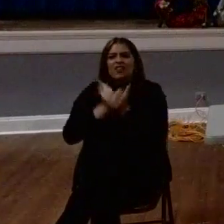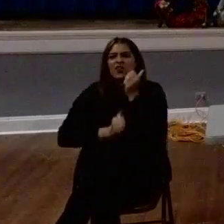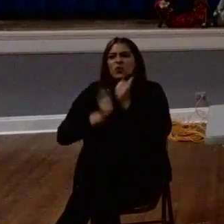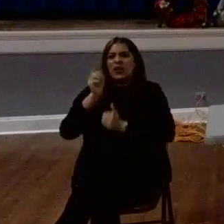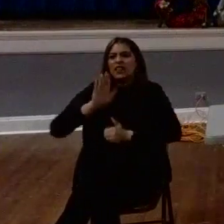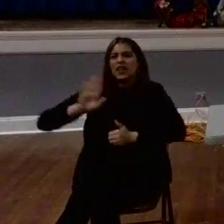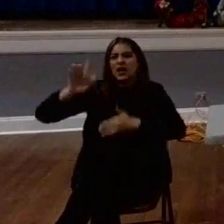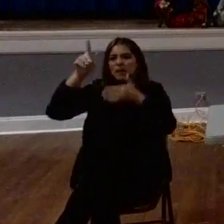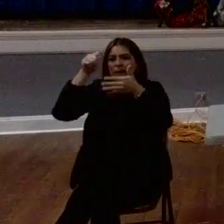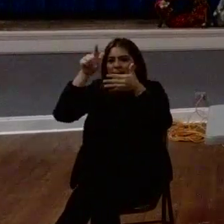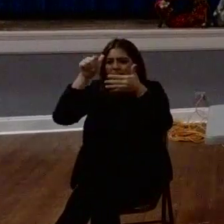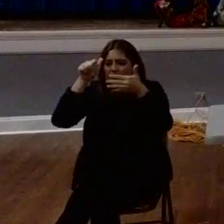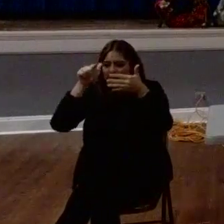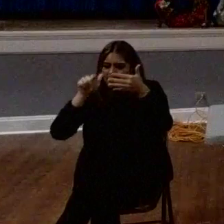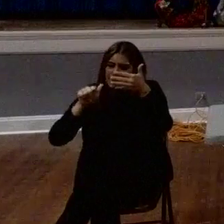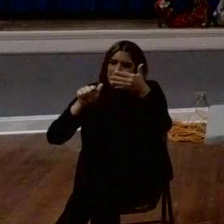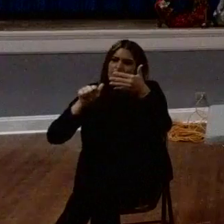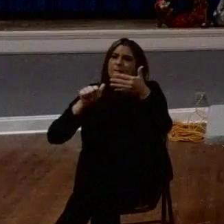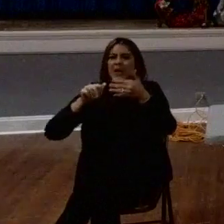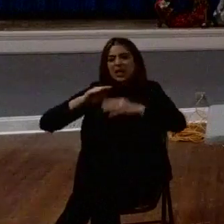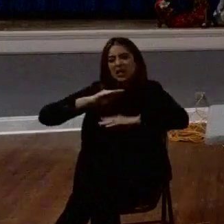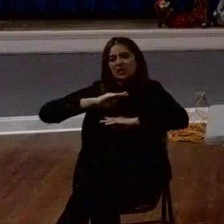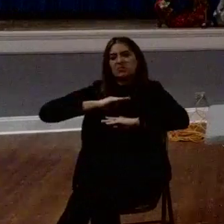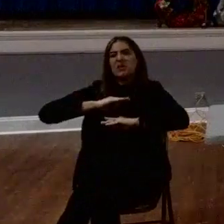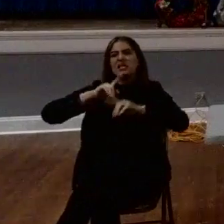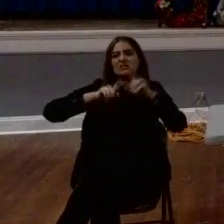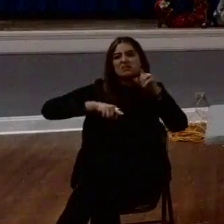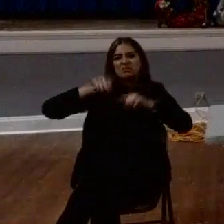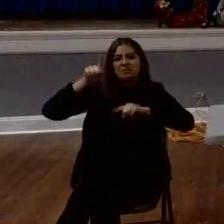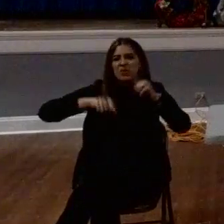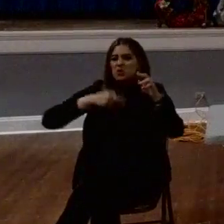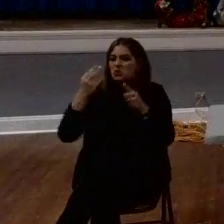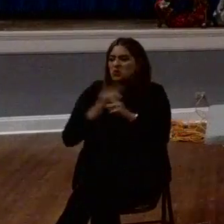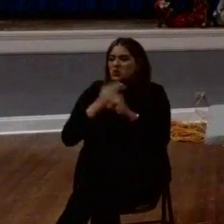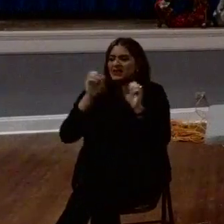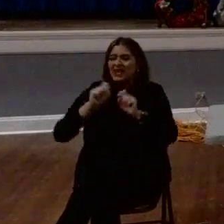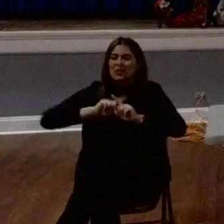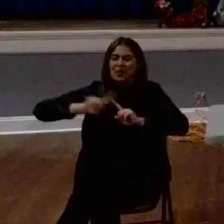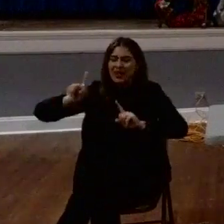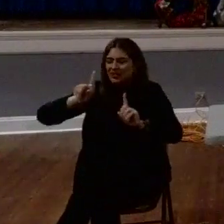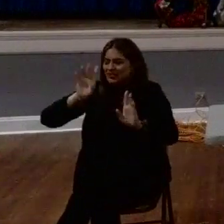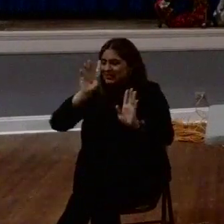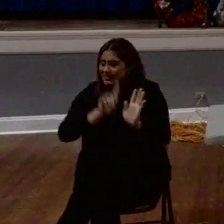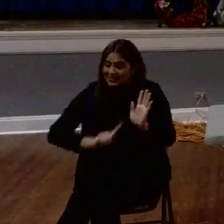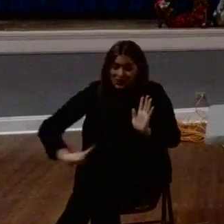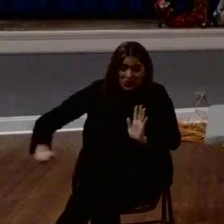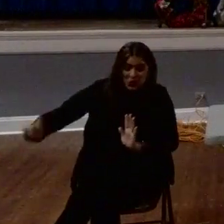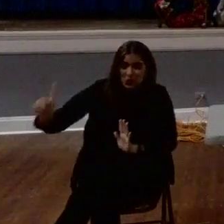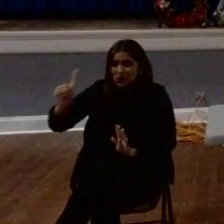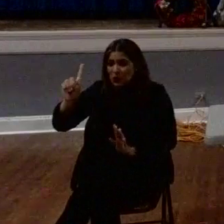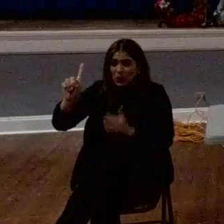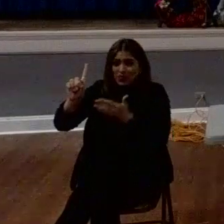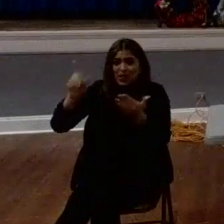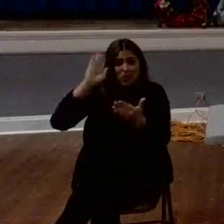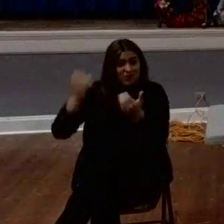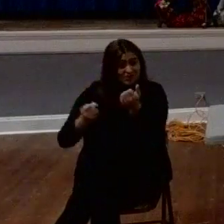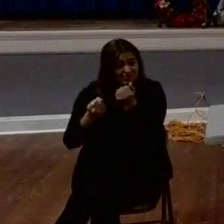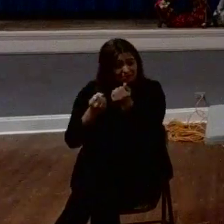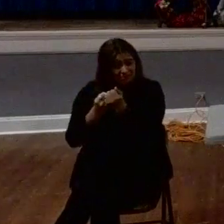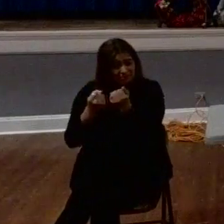it's a multi-use for many different populations. There is one thing I'm going to advocate for,